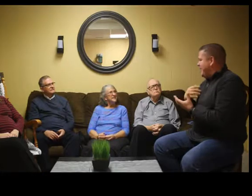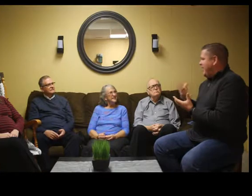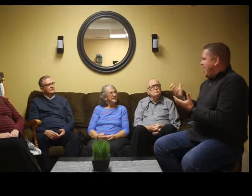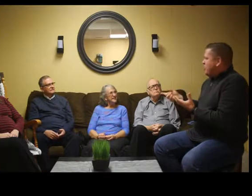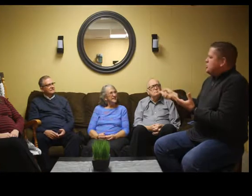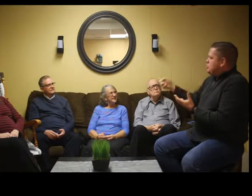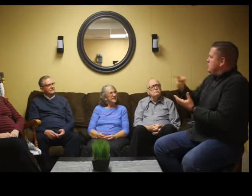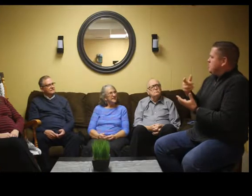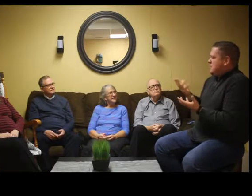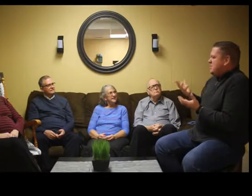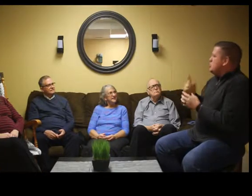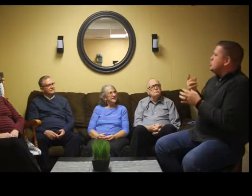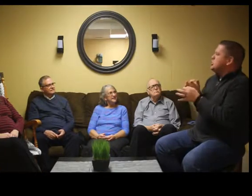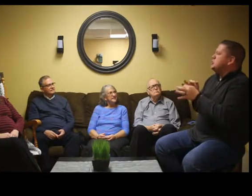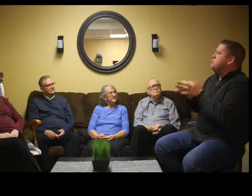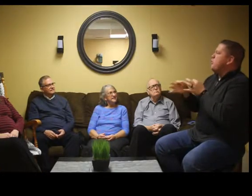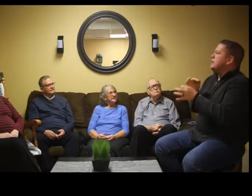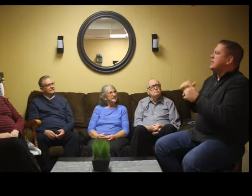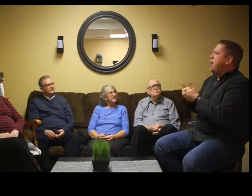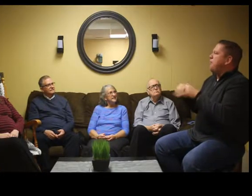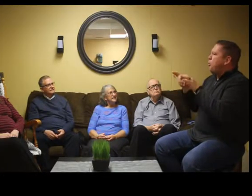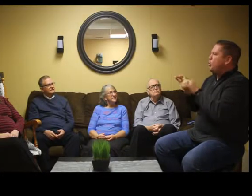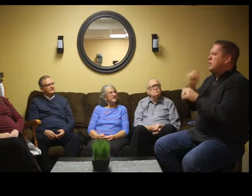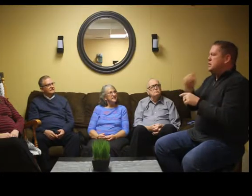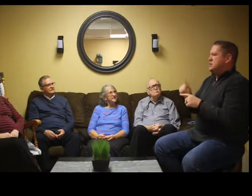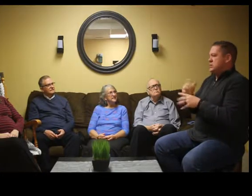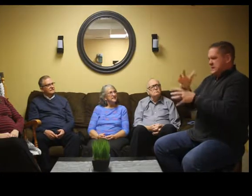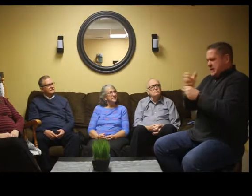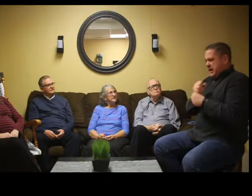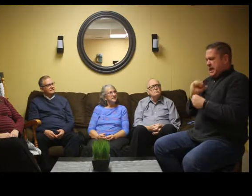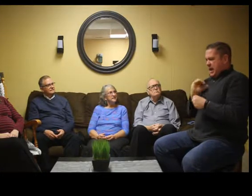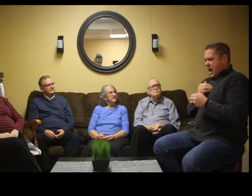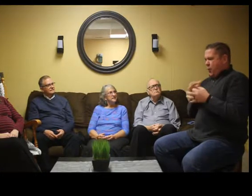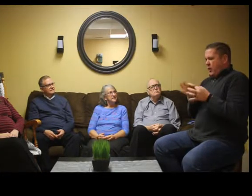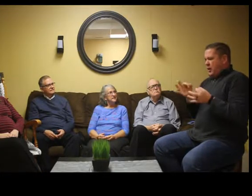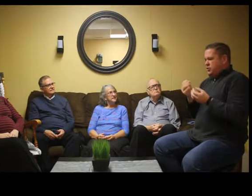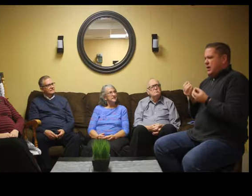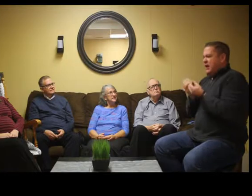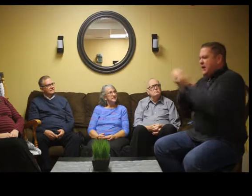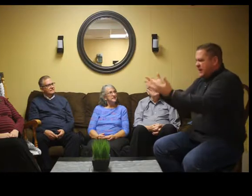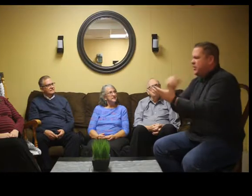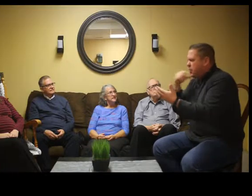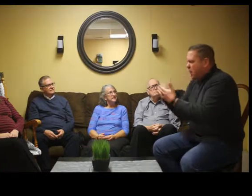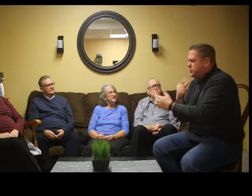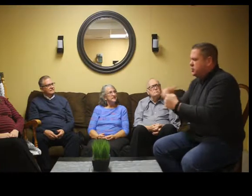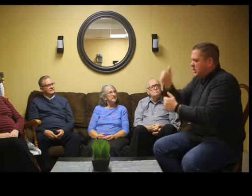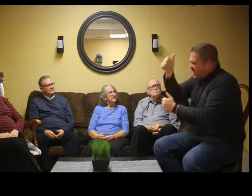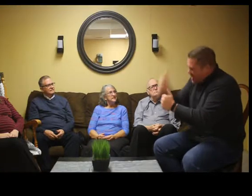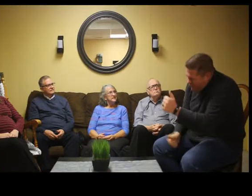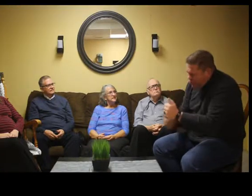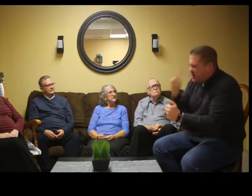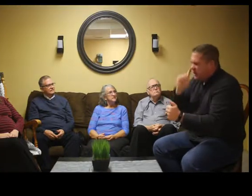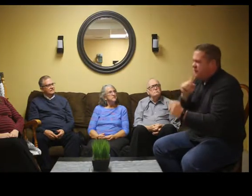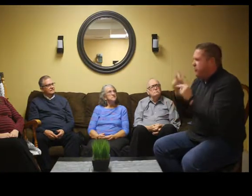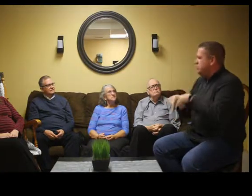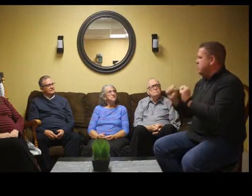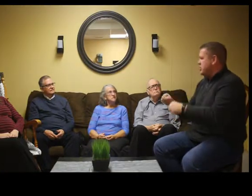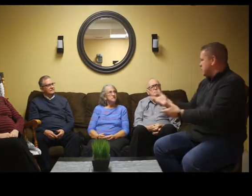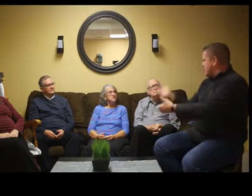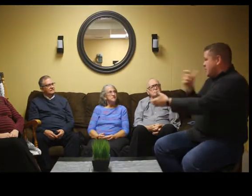I want you to maybe just express how important it is to take our language and give the gospel to every deaf person possible.